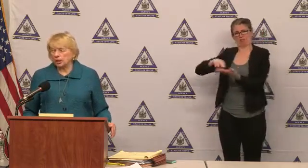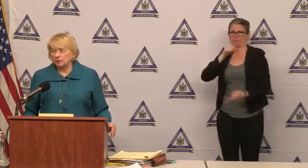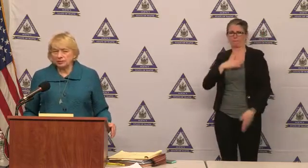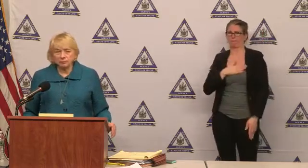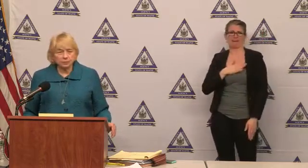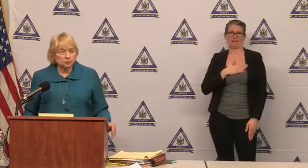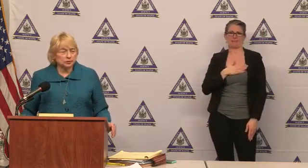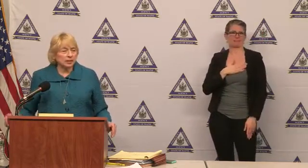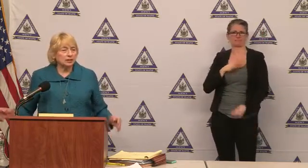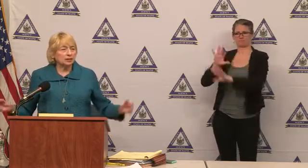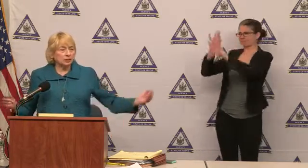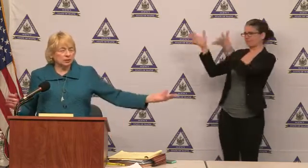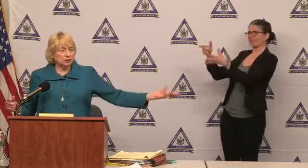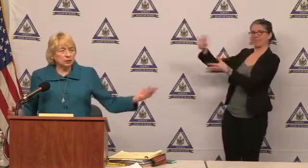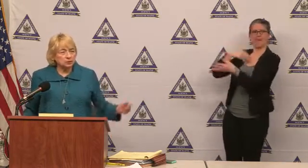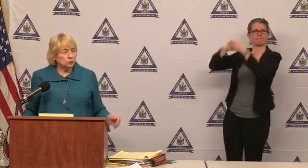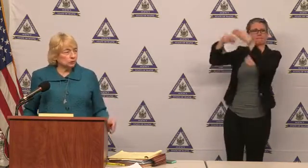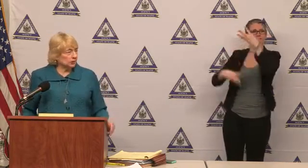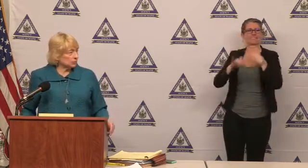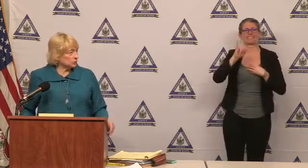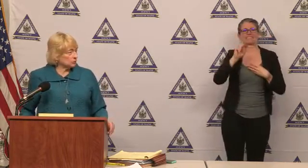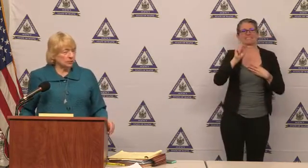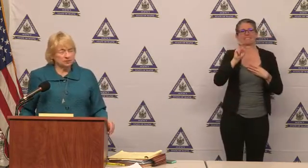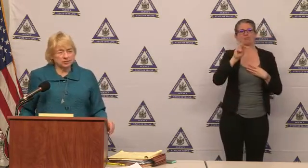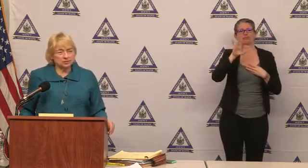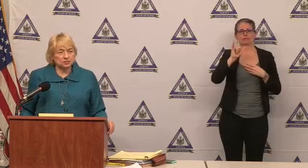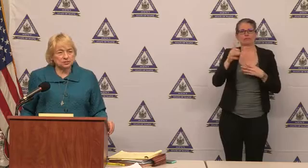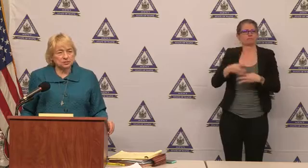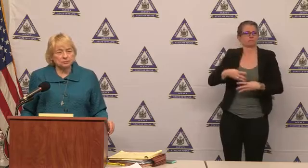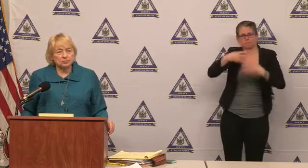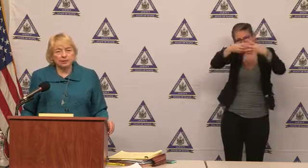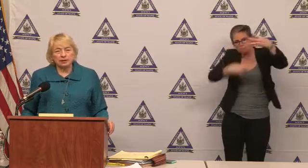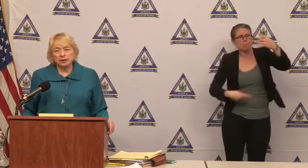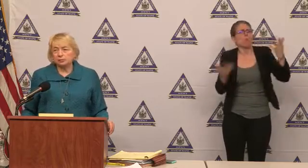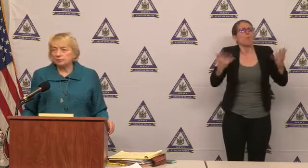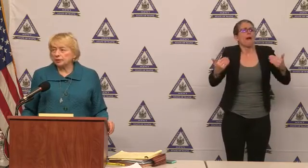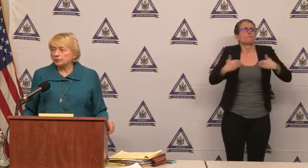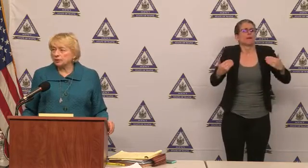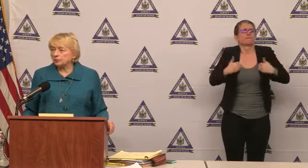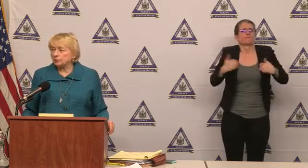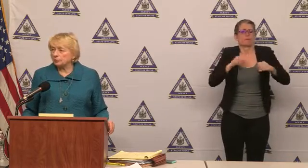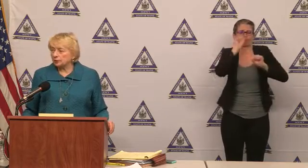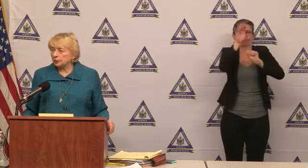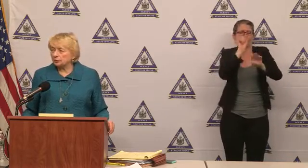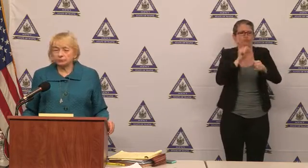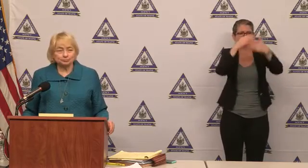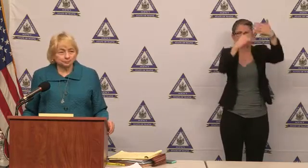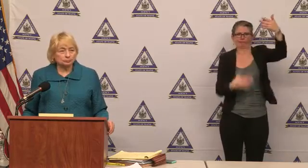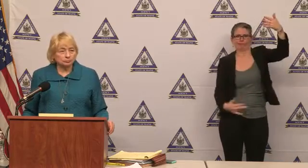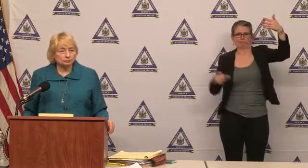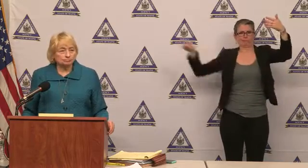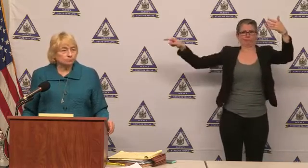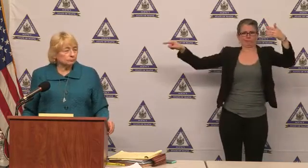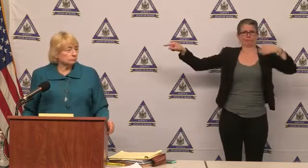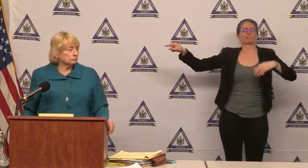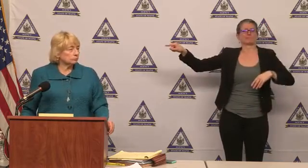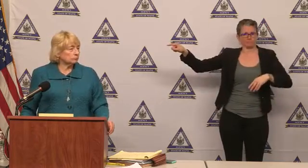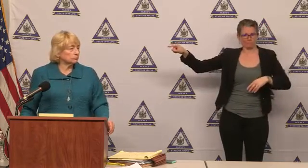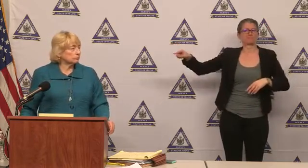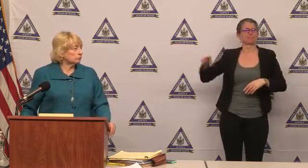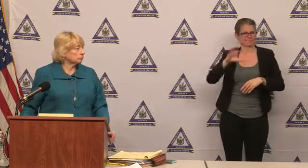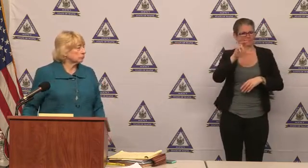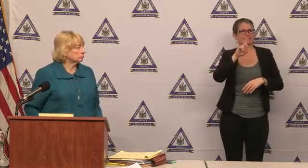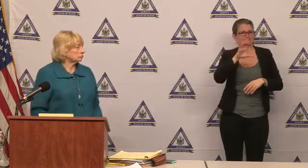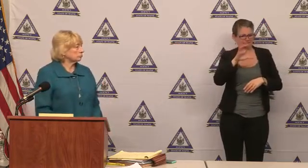Pretty confident they've been doing that in close coordination with Maine CDC and with the federal government, with FEMA. And Samantha,